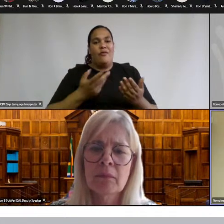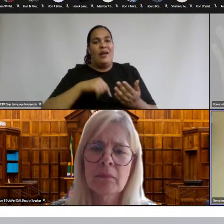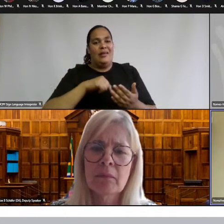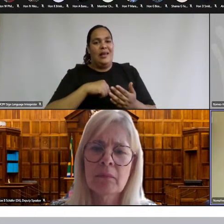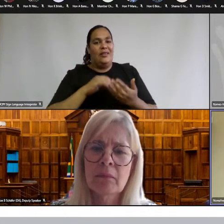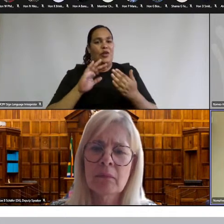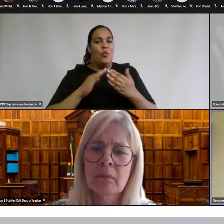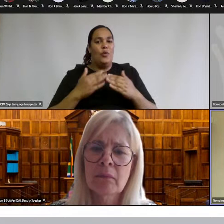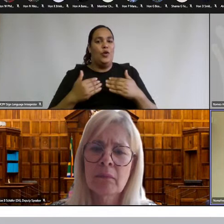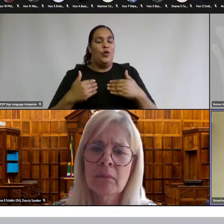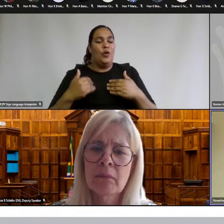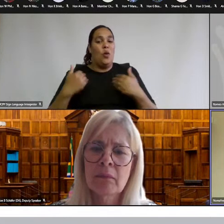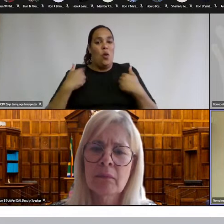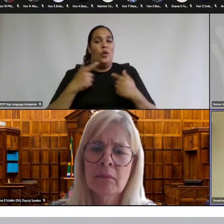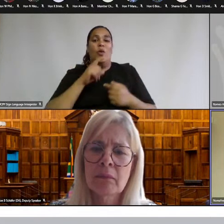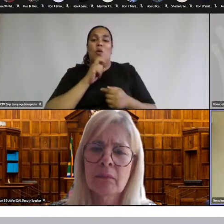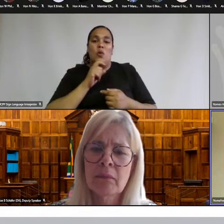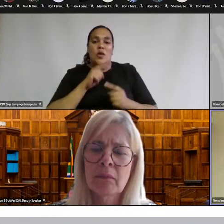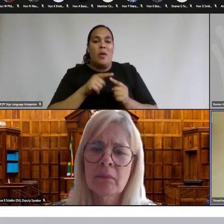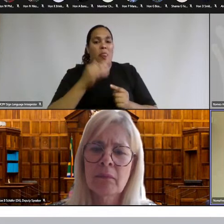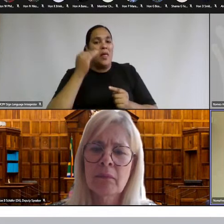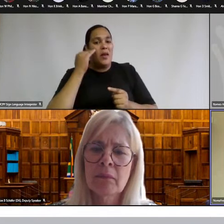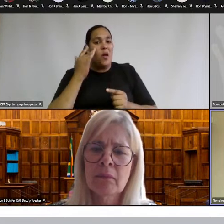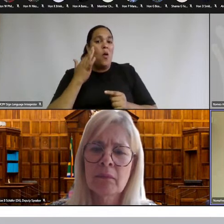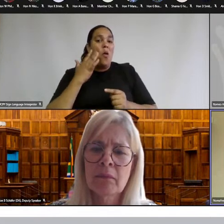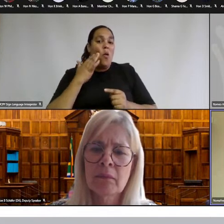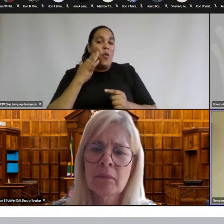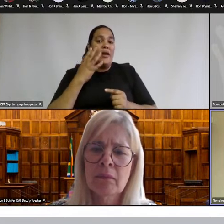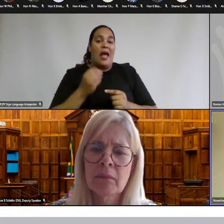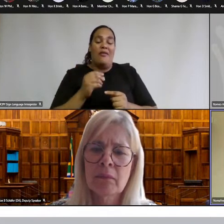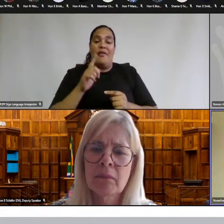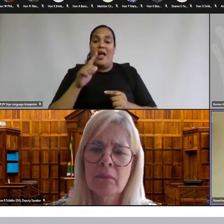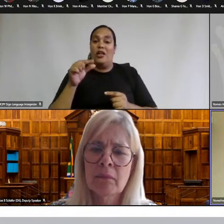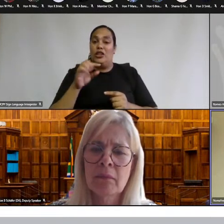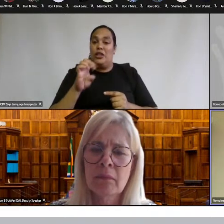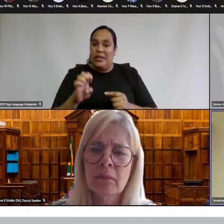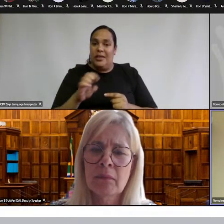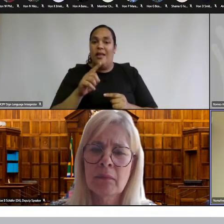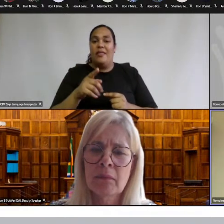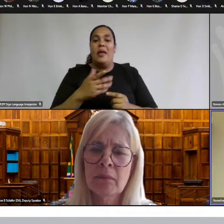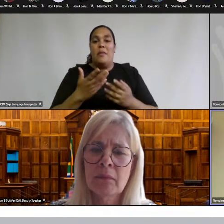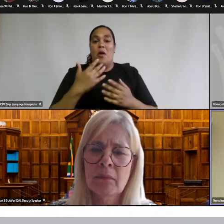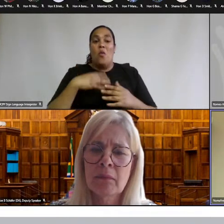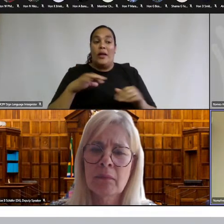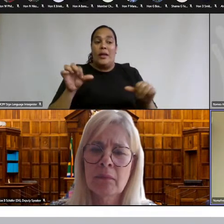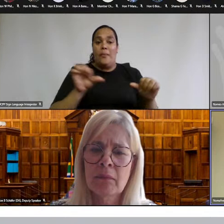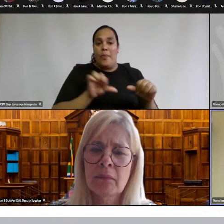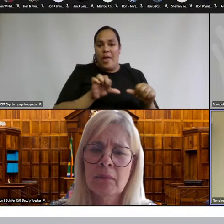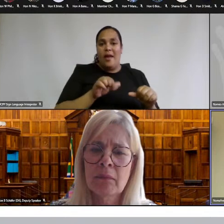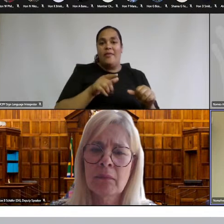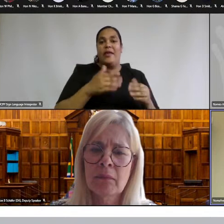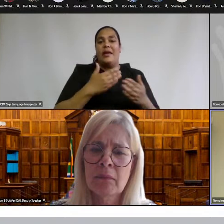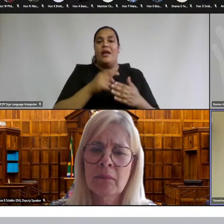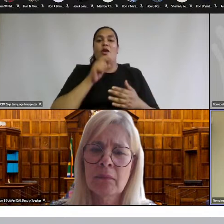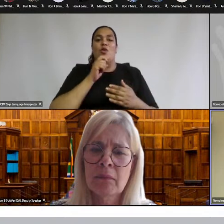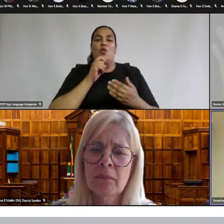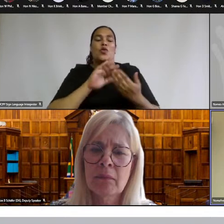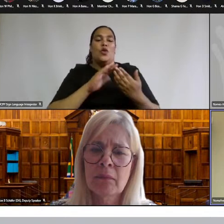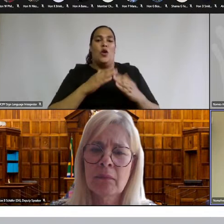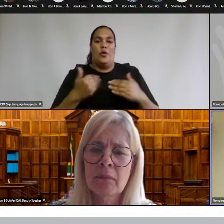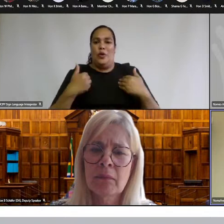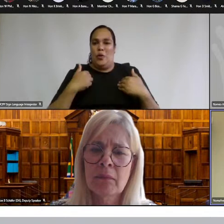community halls for the use, knowing that once there's LGE, they might be able, they want it back so that they could be able to use the community